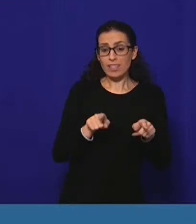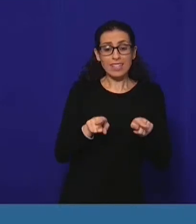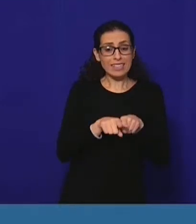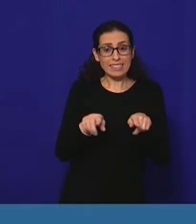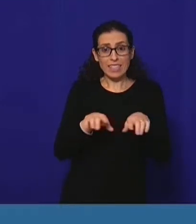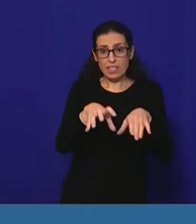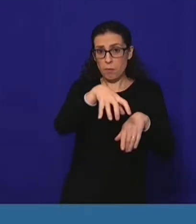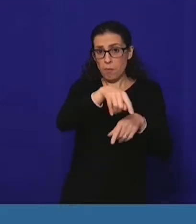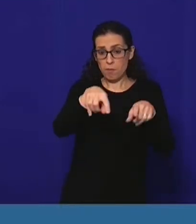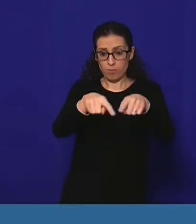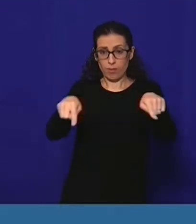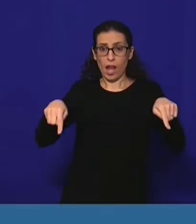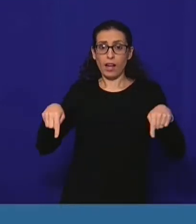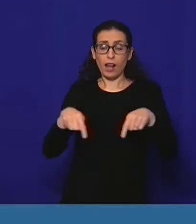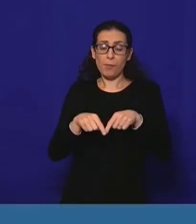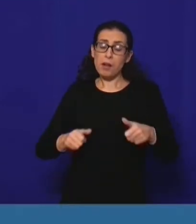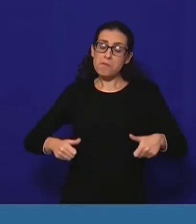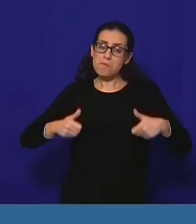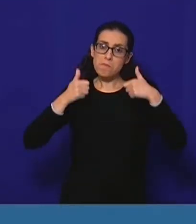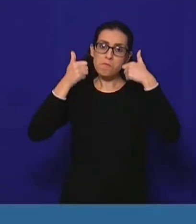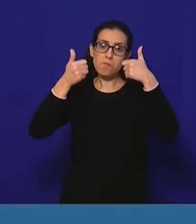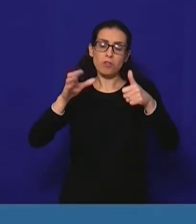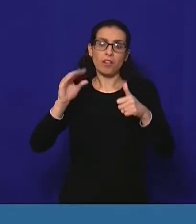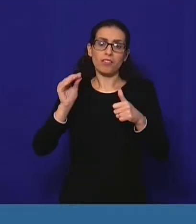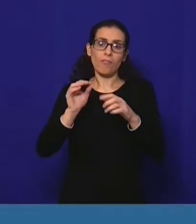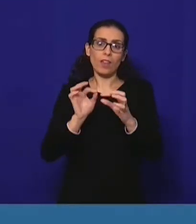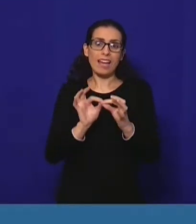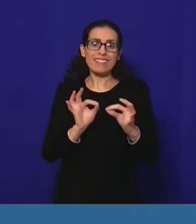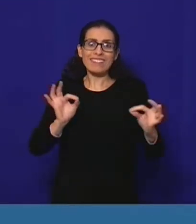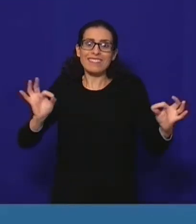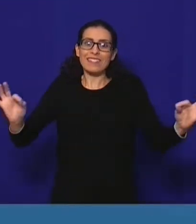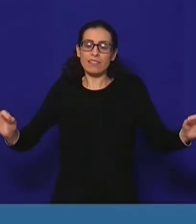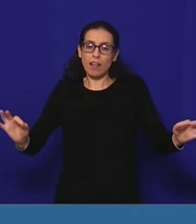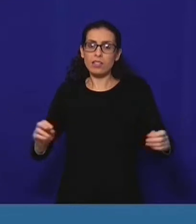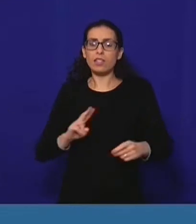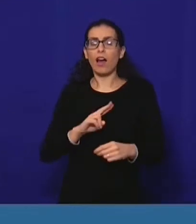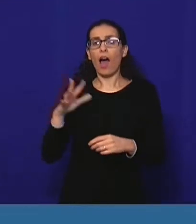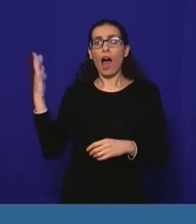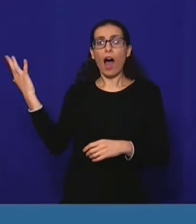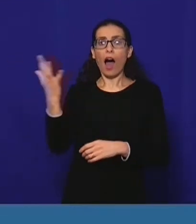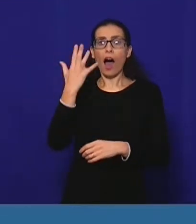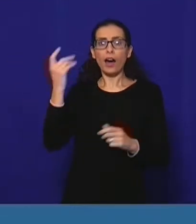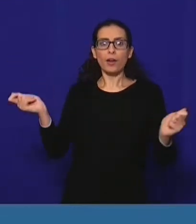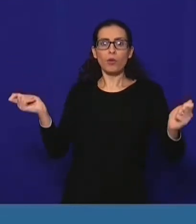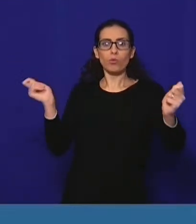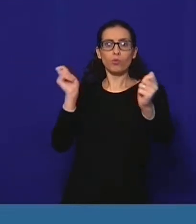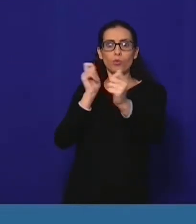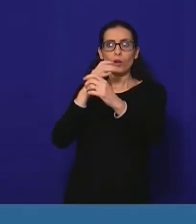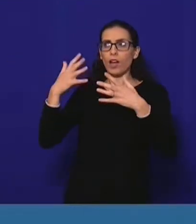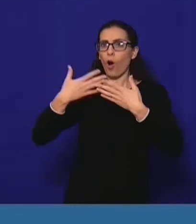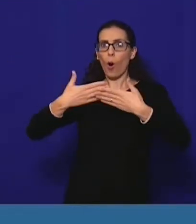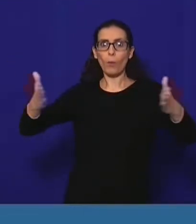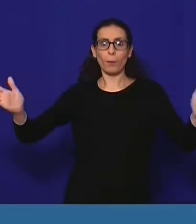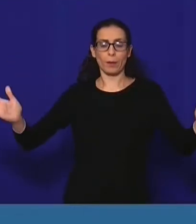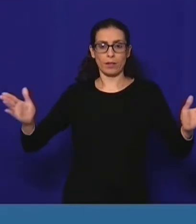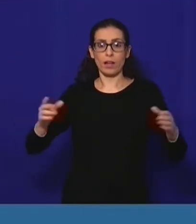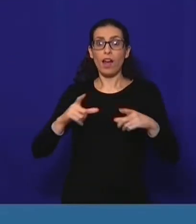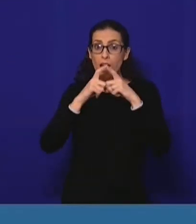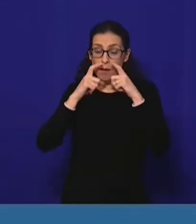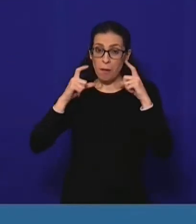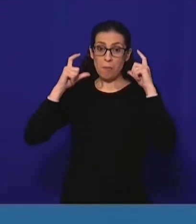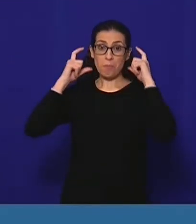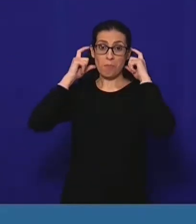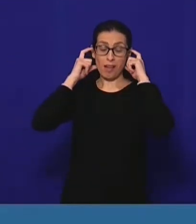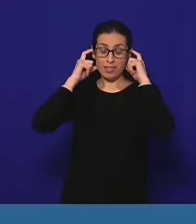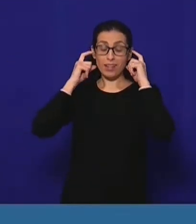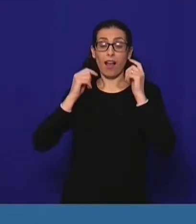uffiċċju, il-miżuri ta' prewkazzjoni, ta' distanza, ta' ċirkolazzjoni tal-arja, l-użu tal-maskri fejn sibna ħafna li